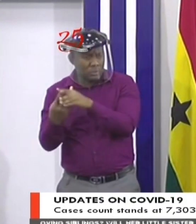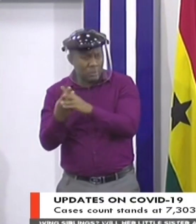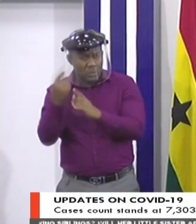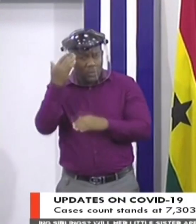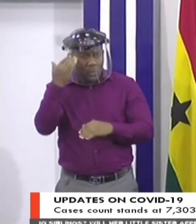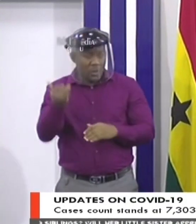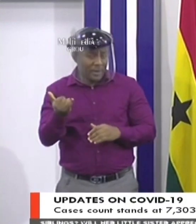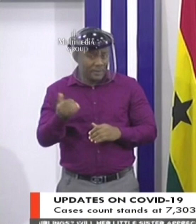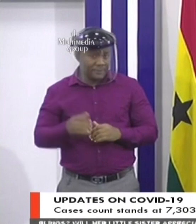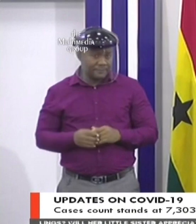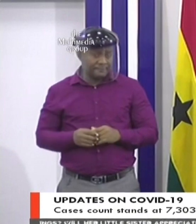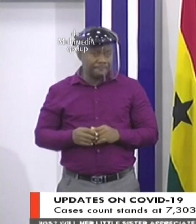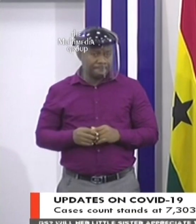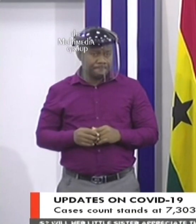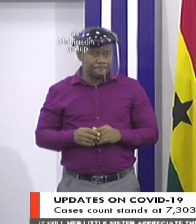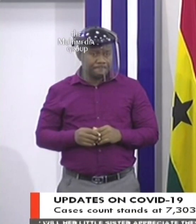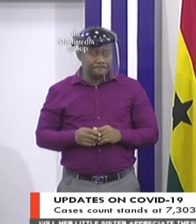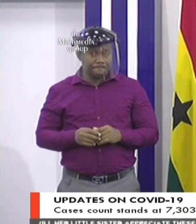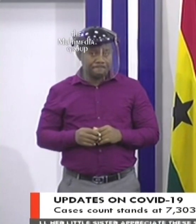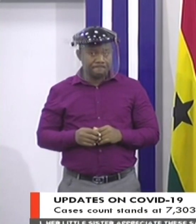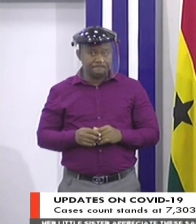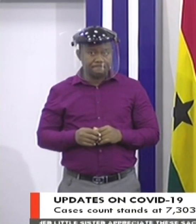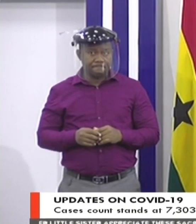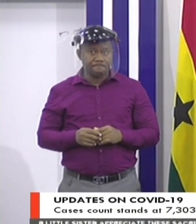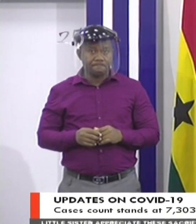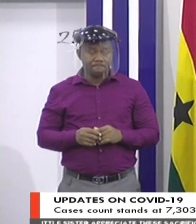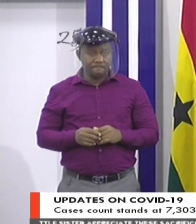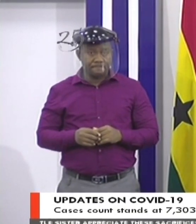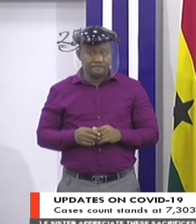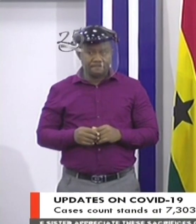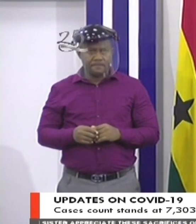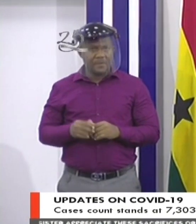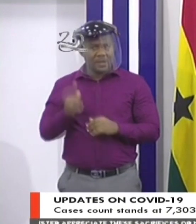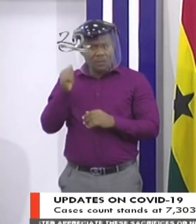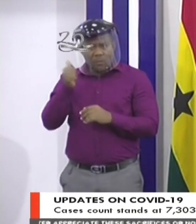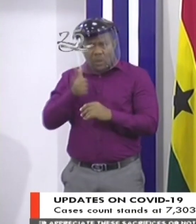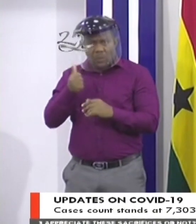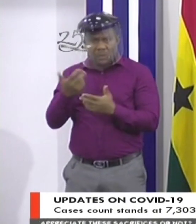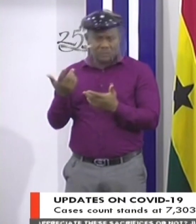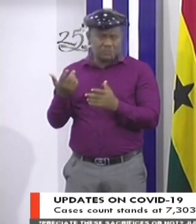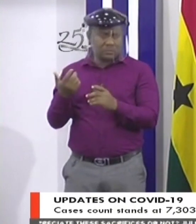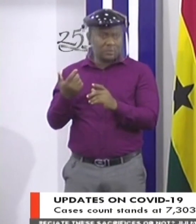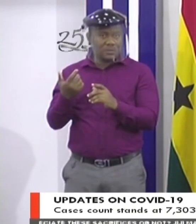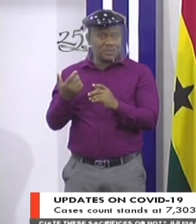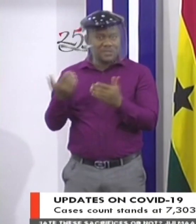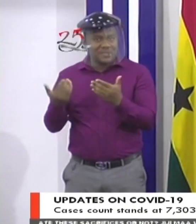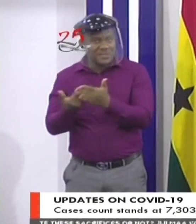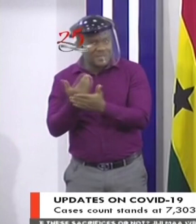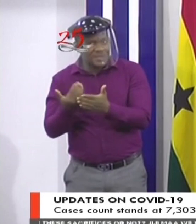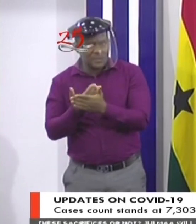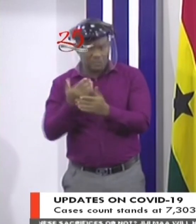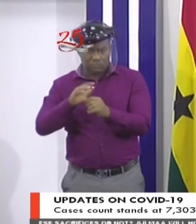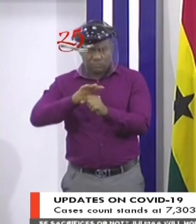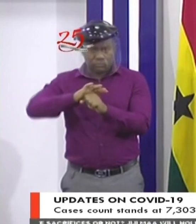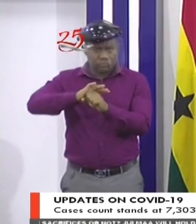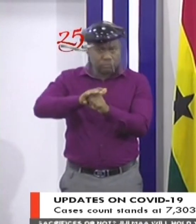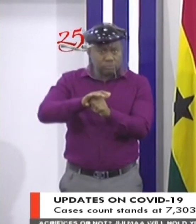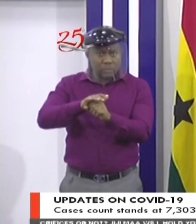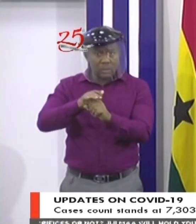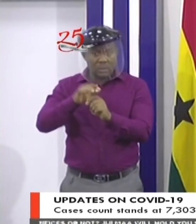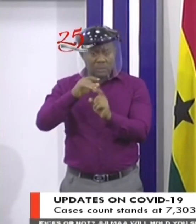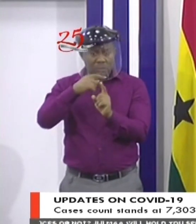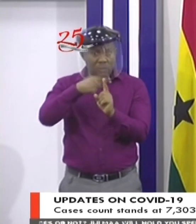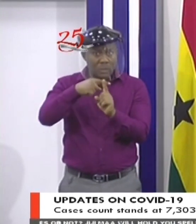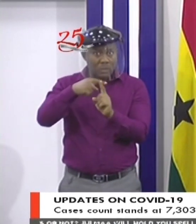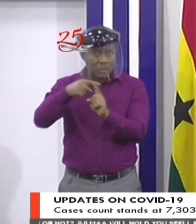the question indicates that daily number of new cases are coming down. The rate of downward trend is